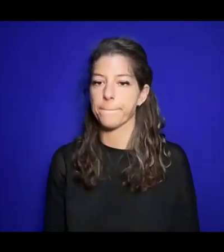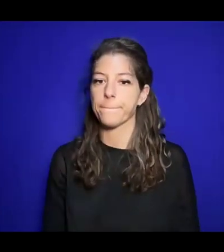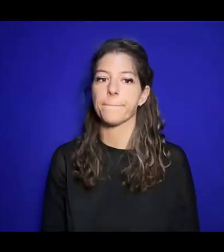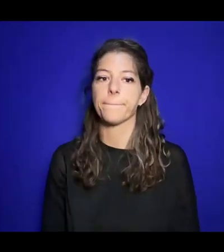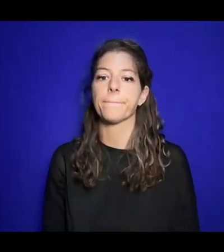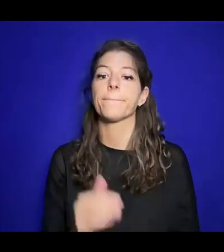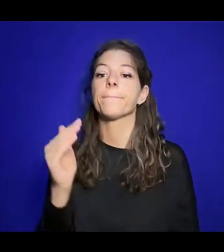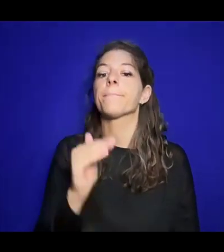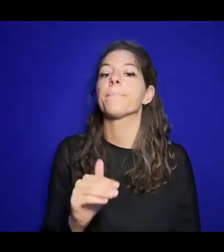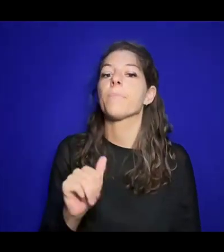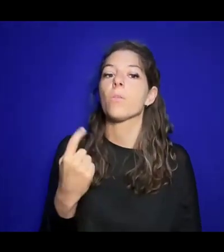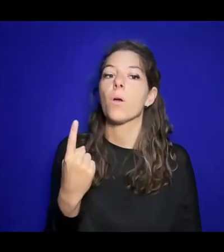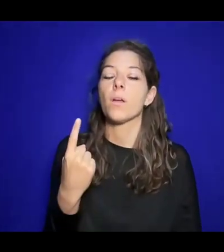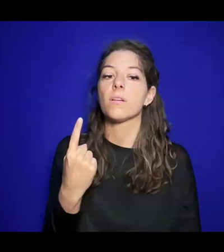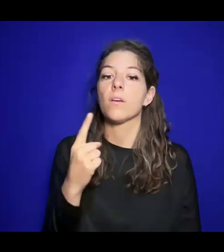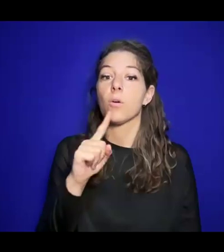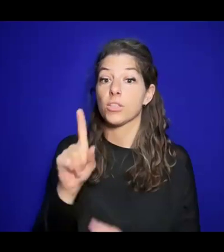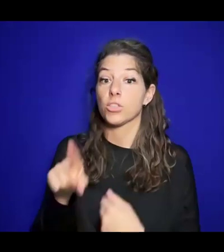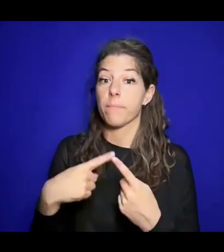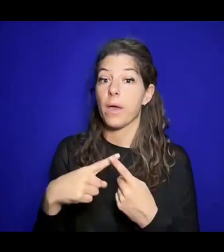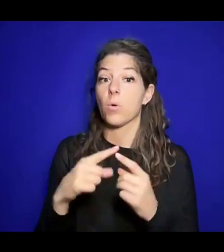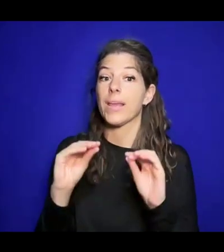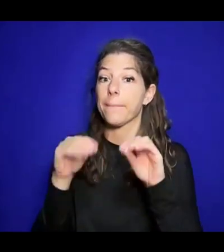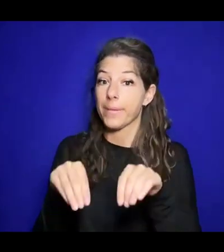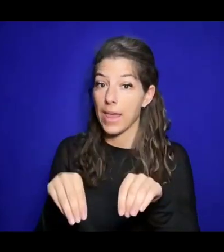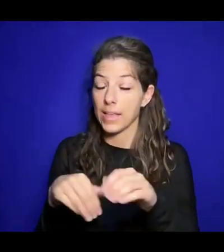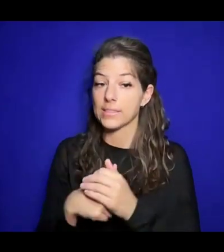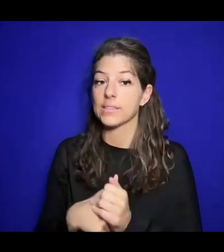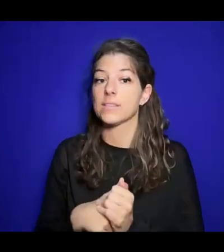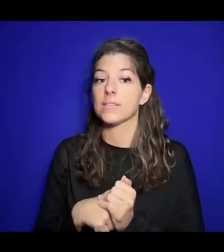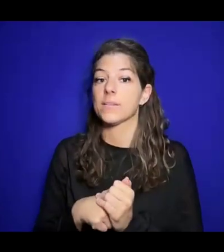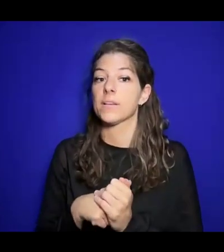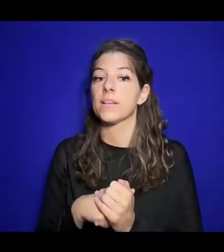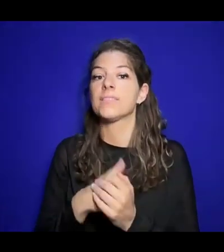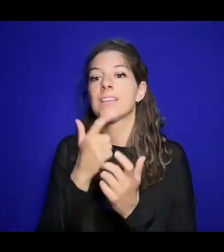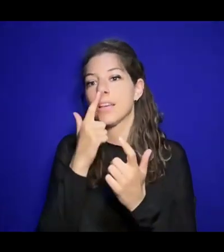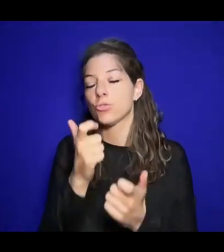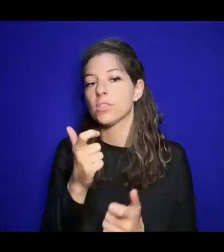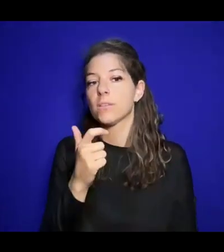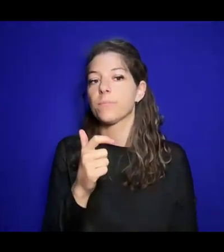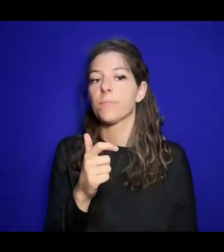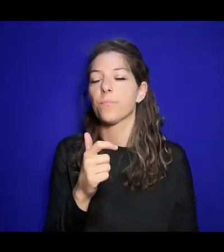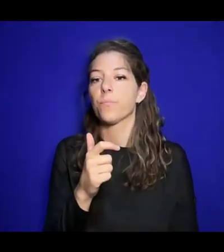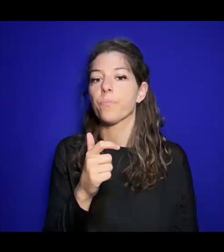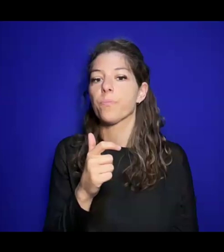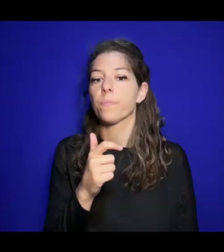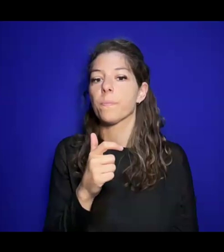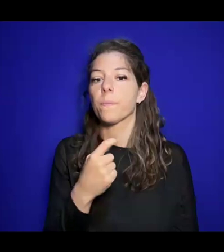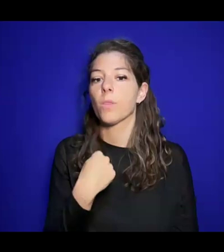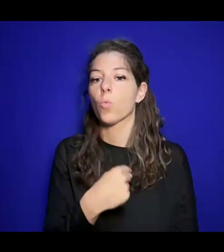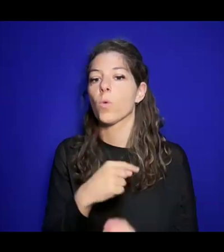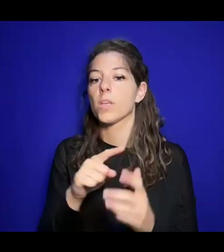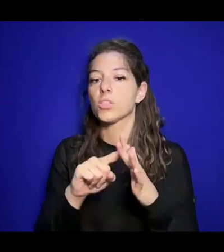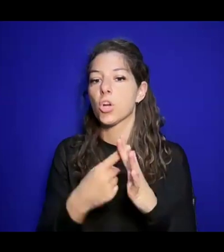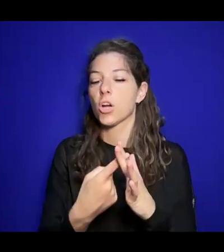And then the other one was a question about implants, because this is kind of interesting because, we started